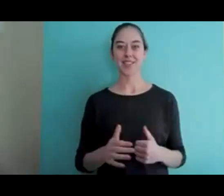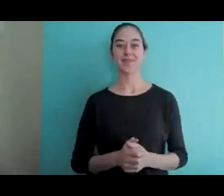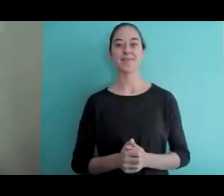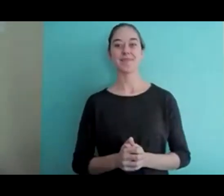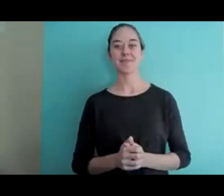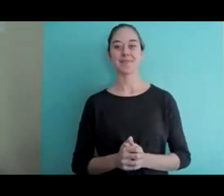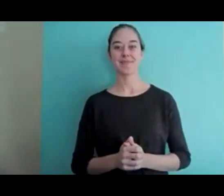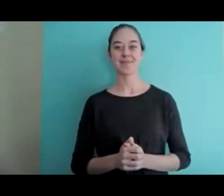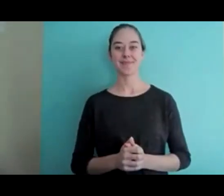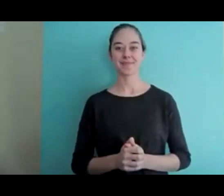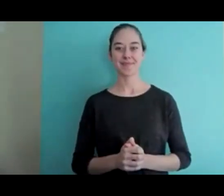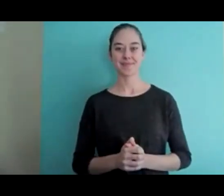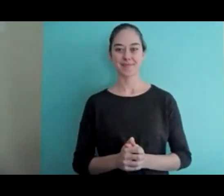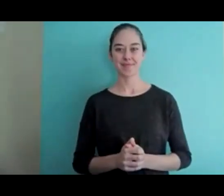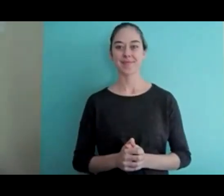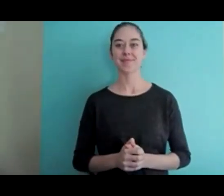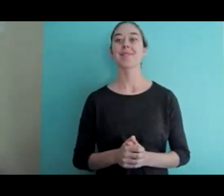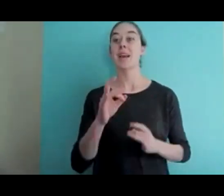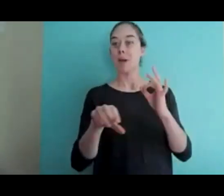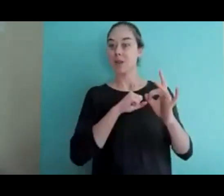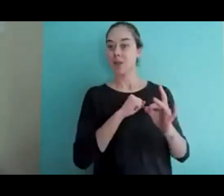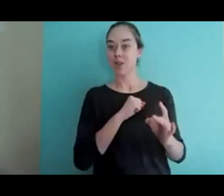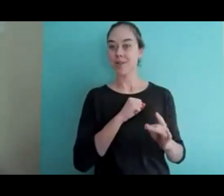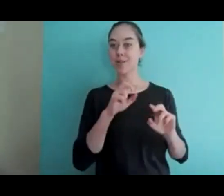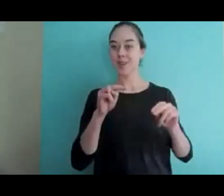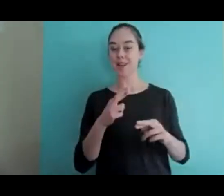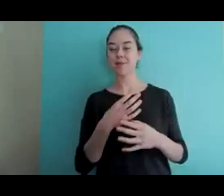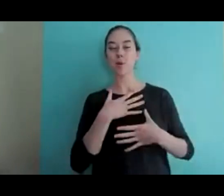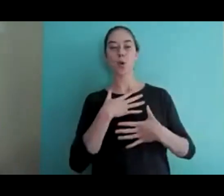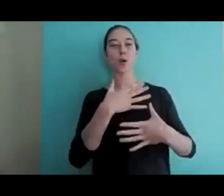Time. Get a breather, get a drink.